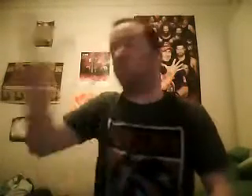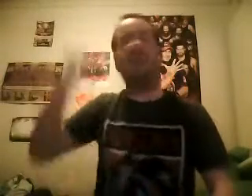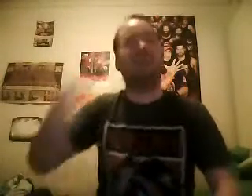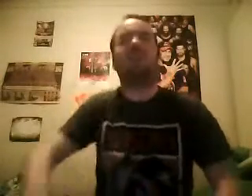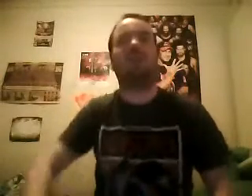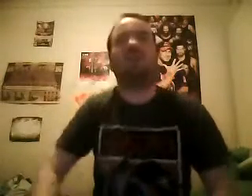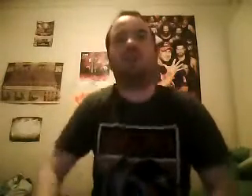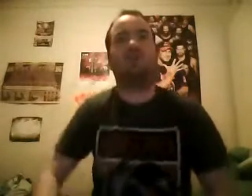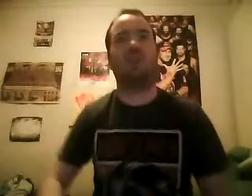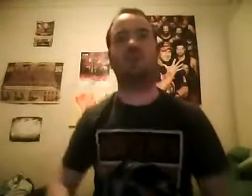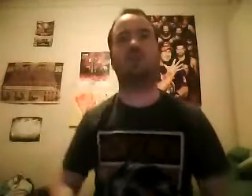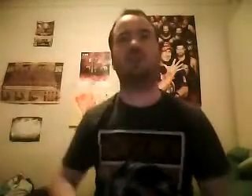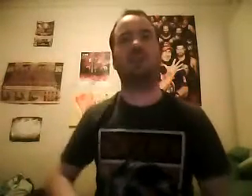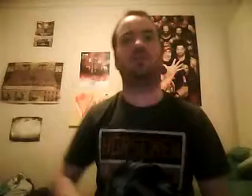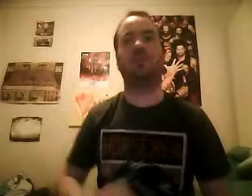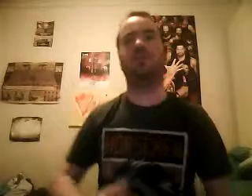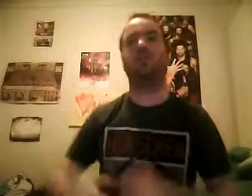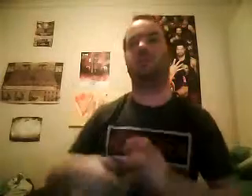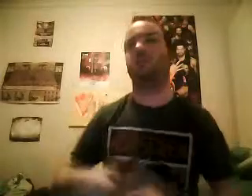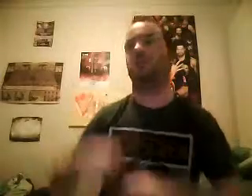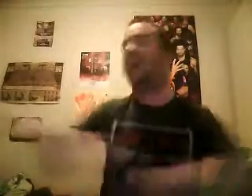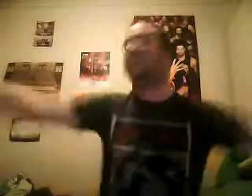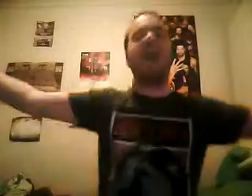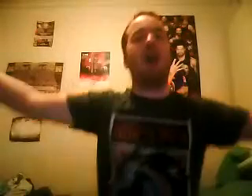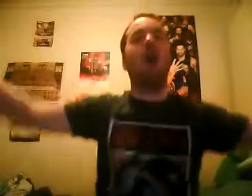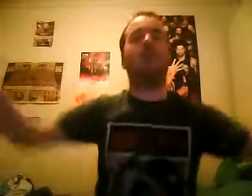That's another reason why you don't like the 24 championship. Get over it!